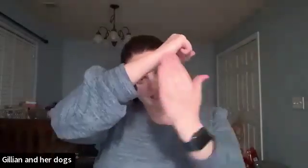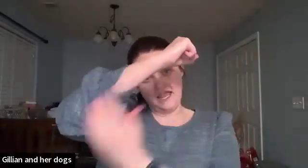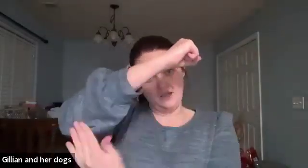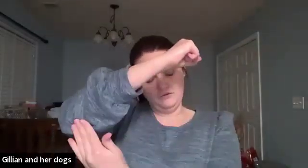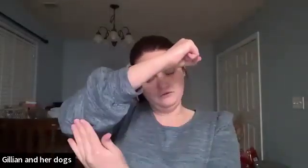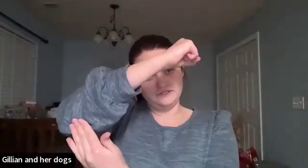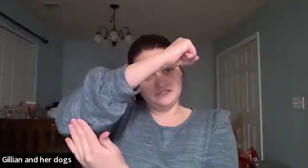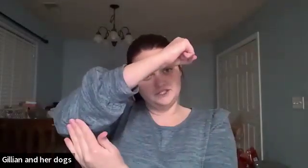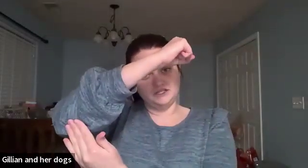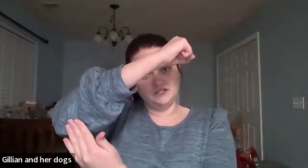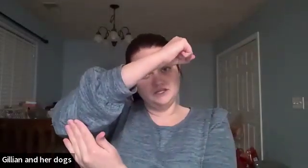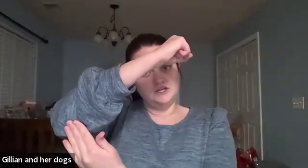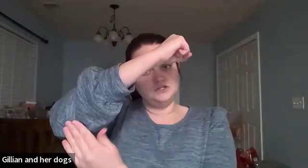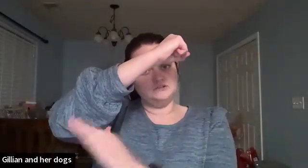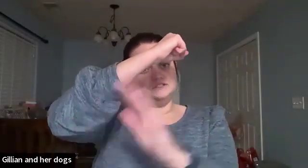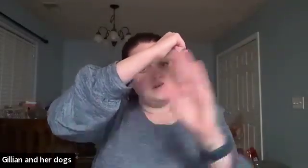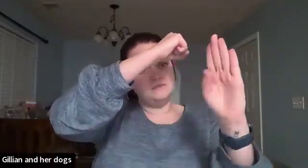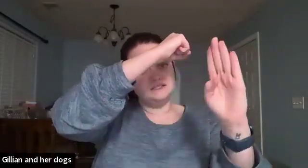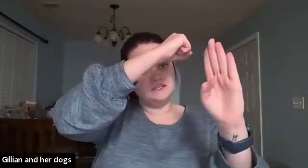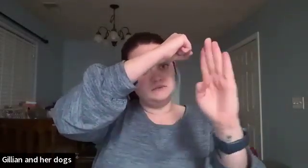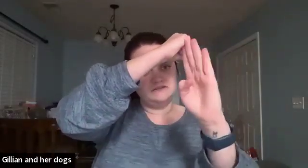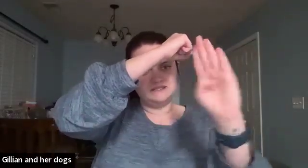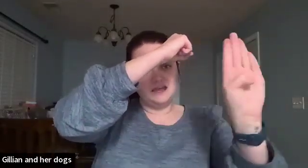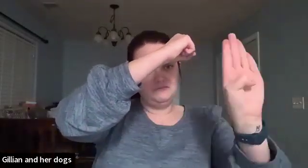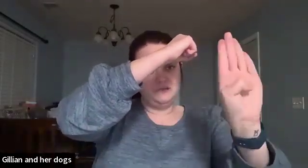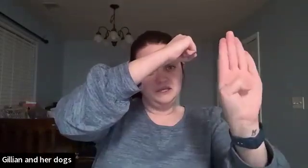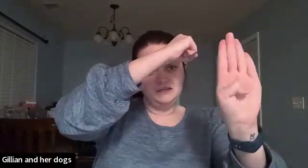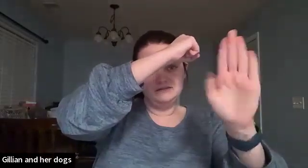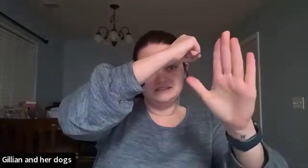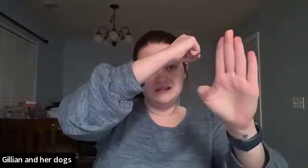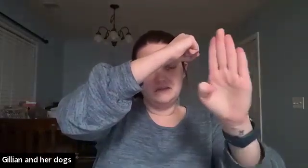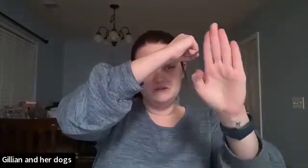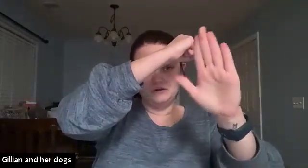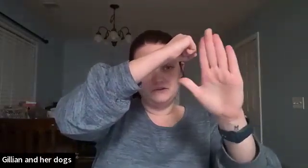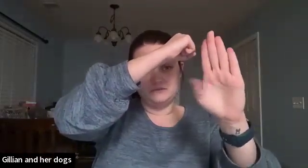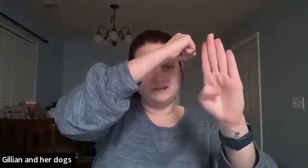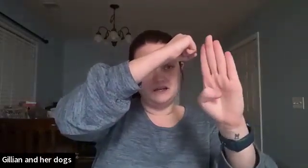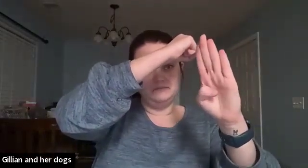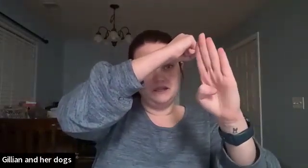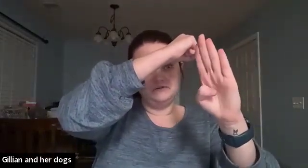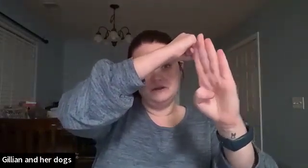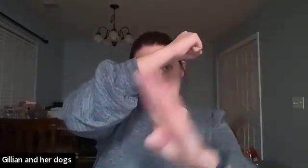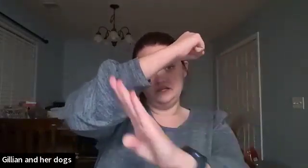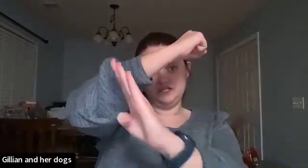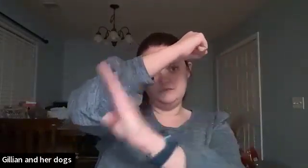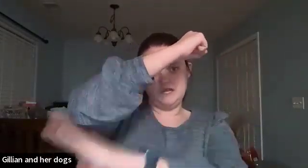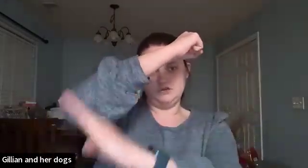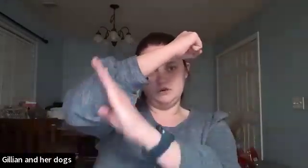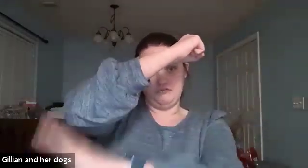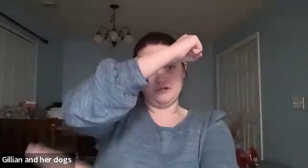slightly angle position. Your dominant's going to be in this kind of B. It's not the end of the world if your thumb's not in there. B shape, and you're going to